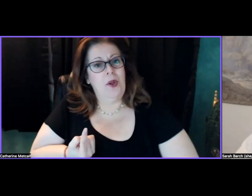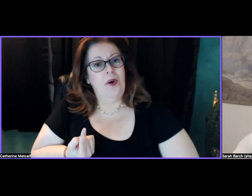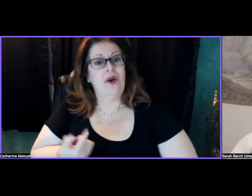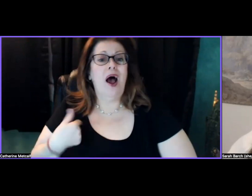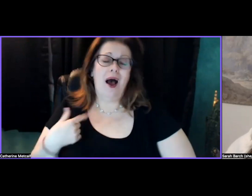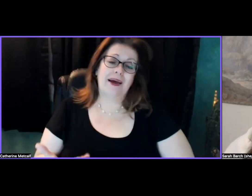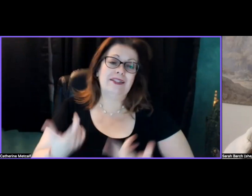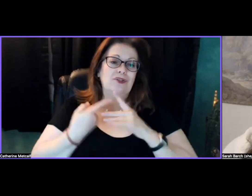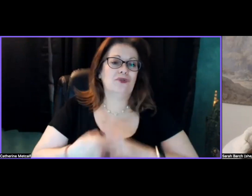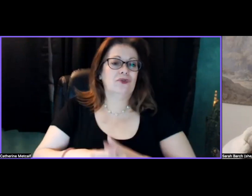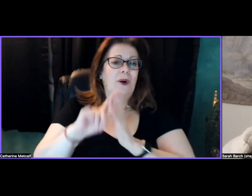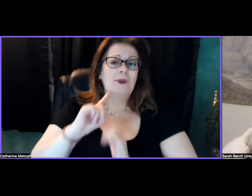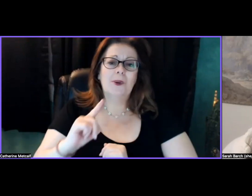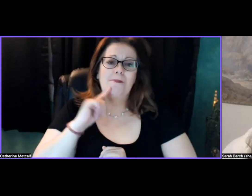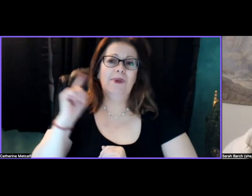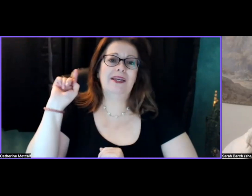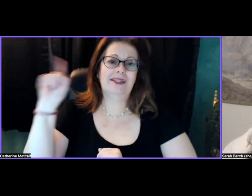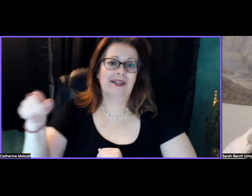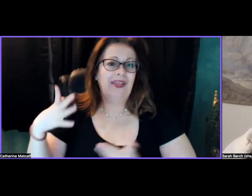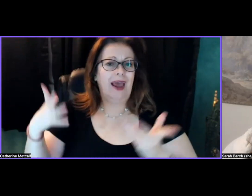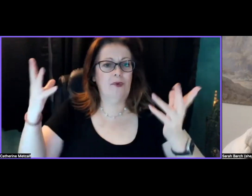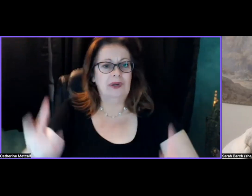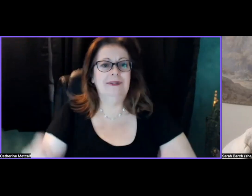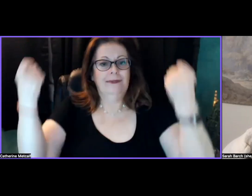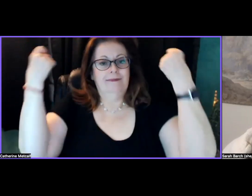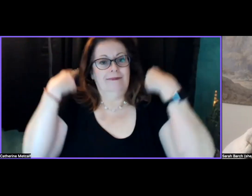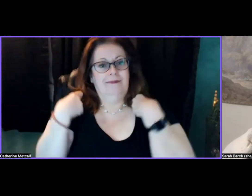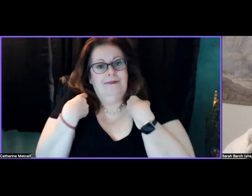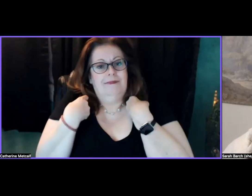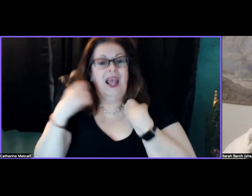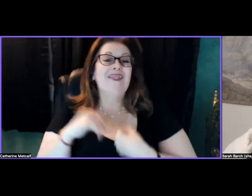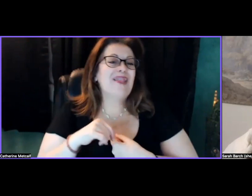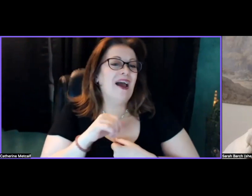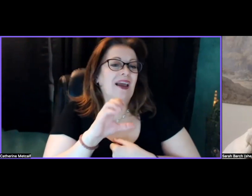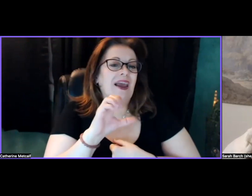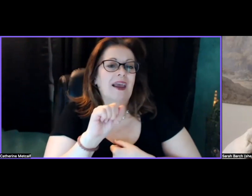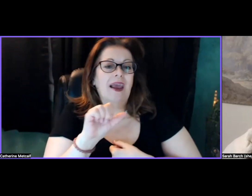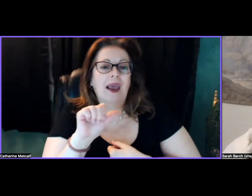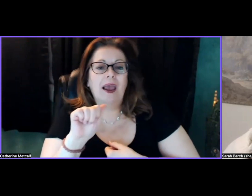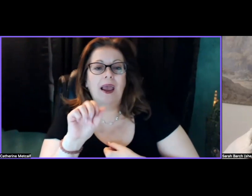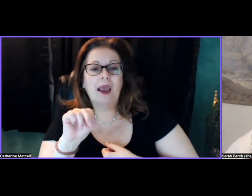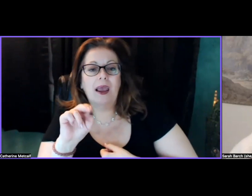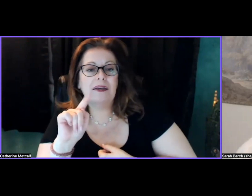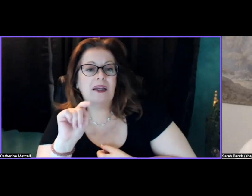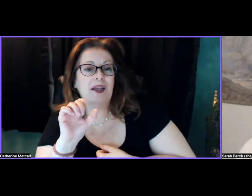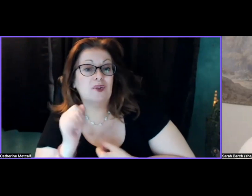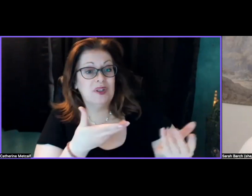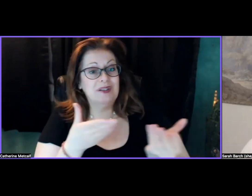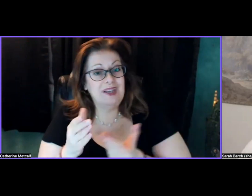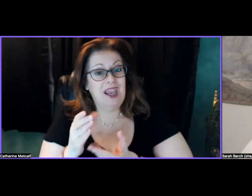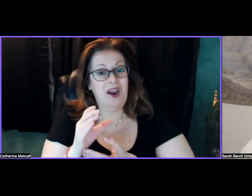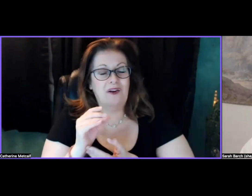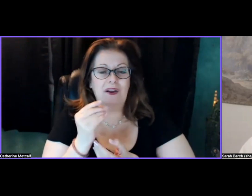their shoulders, like how ants might carry a crumb or a slice of leaf. And I miss their